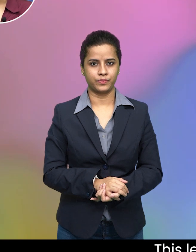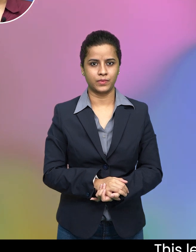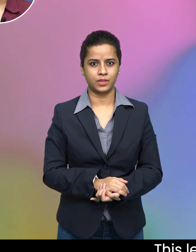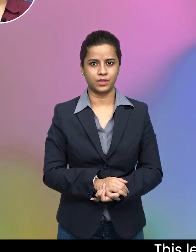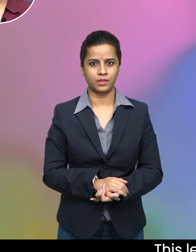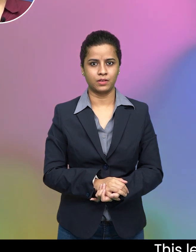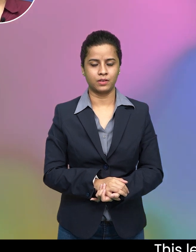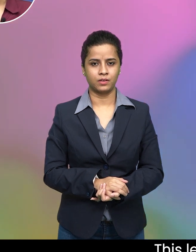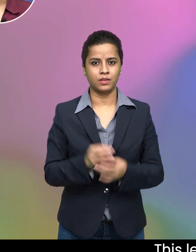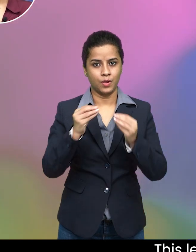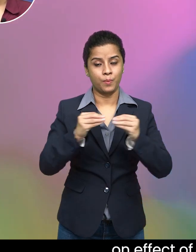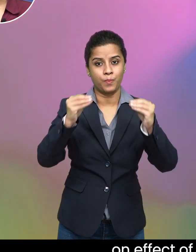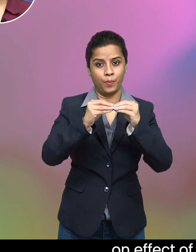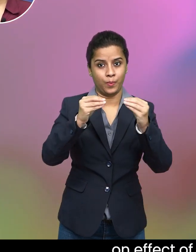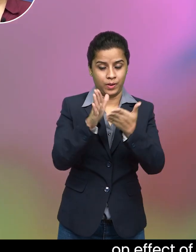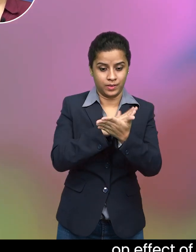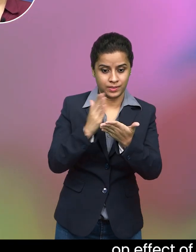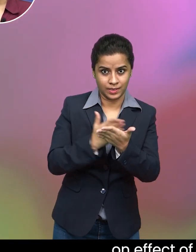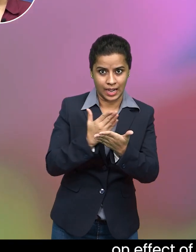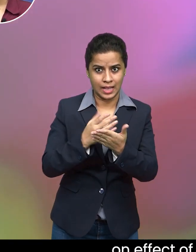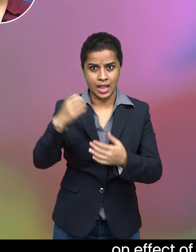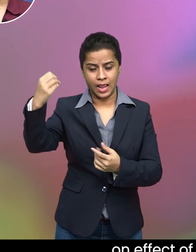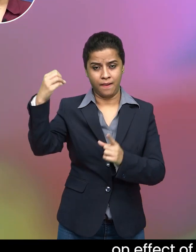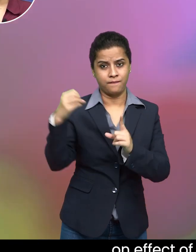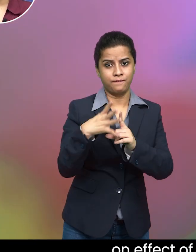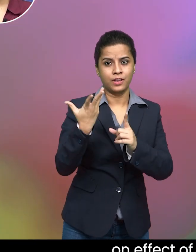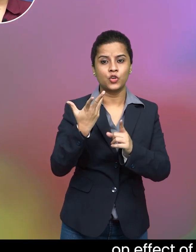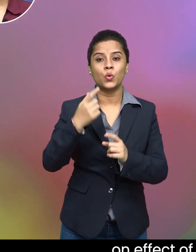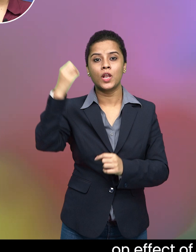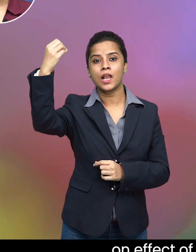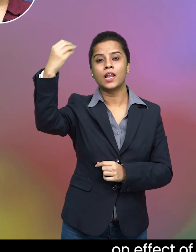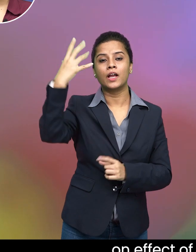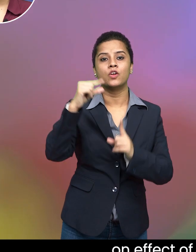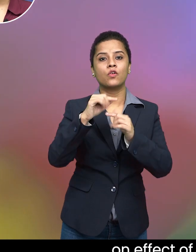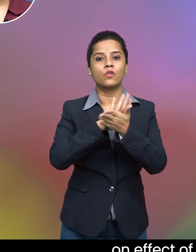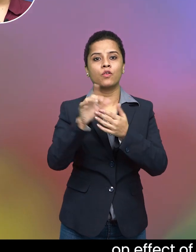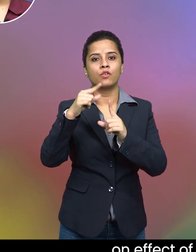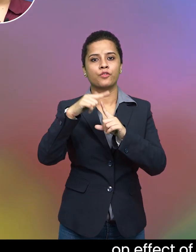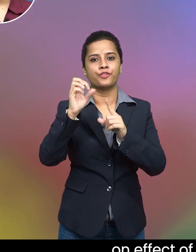This led to more studies on effect of light on photosynthesis.